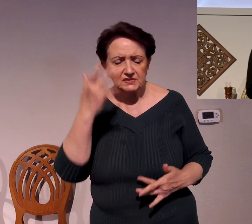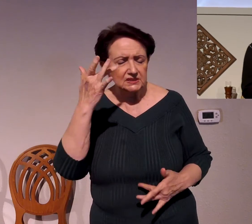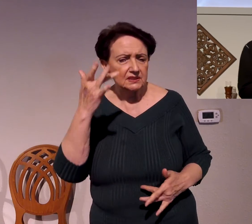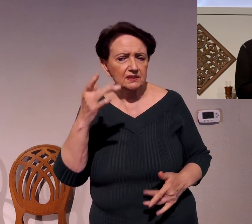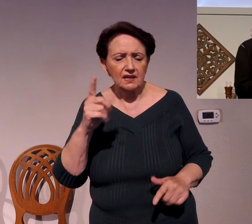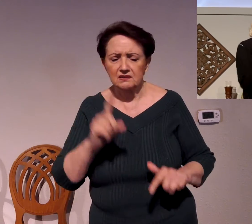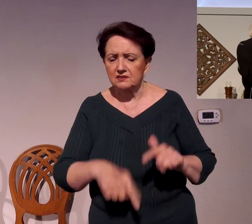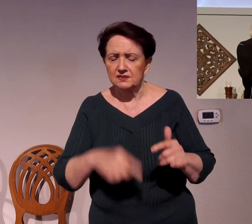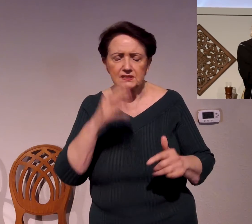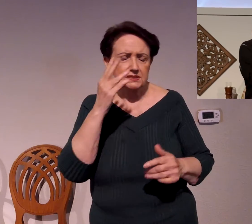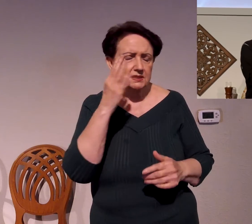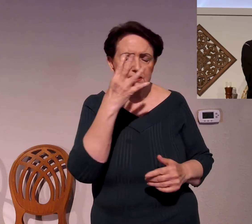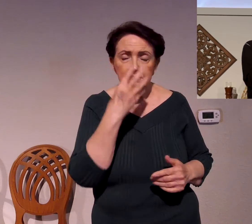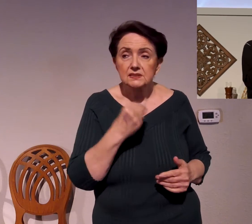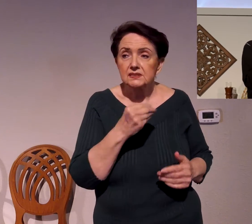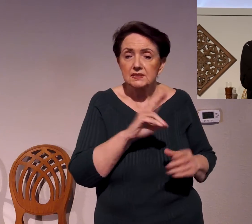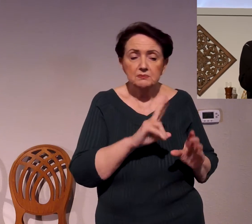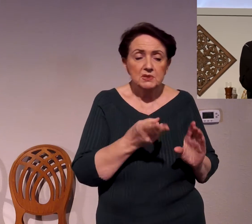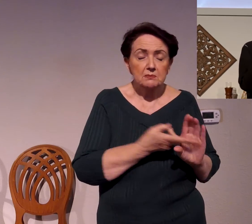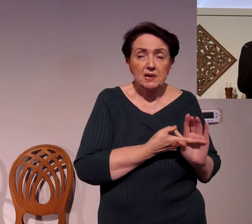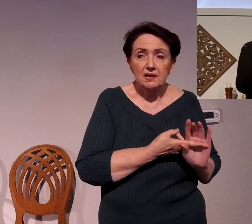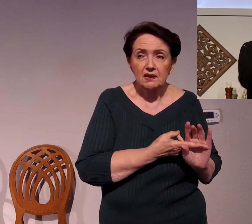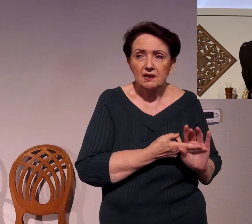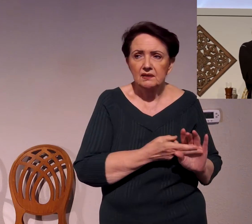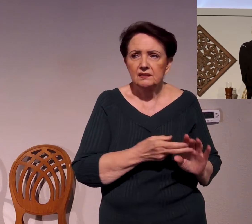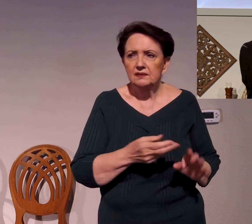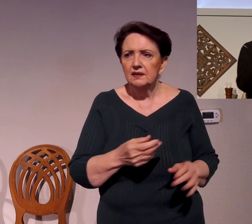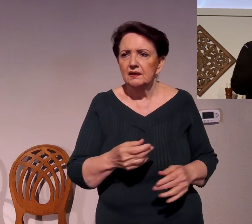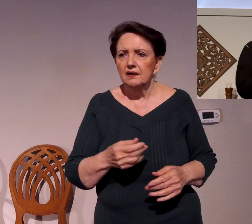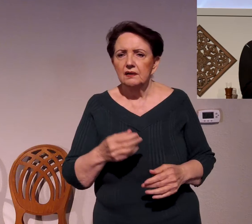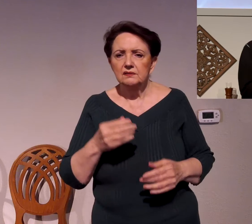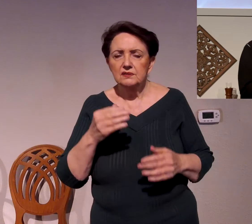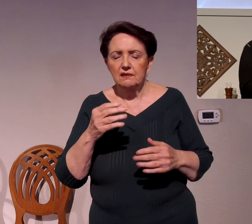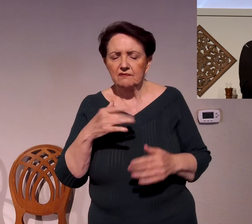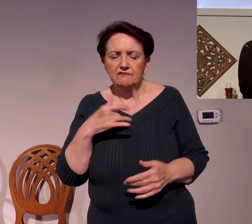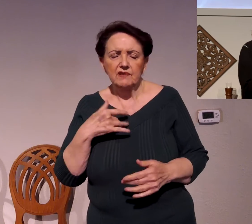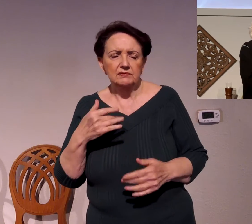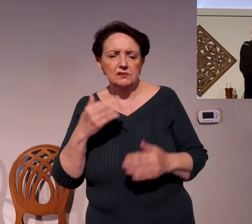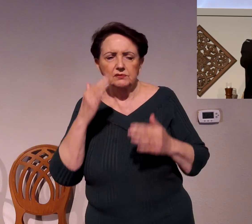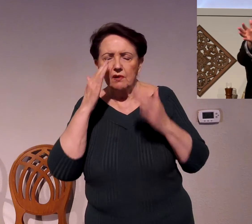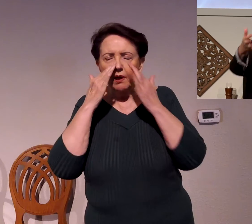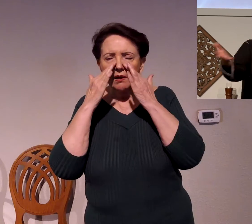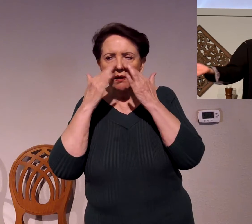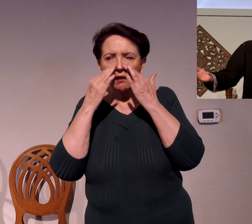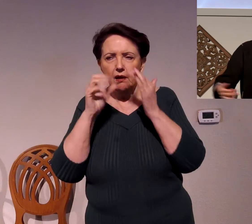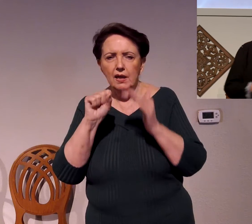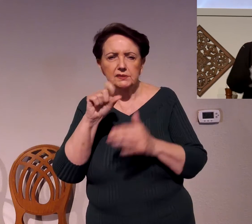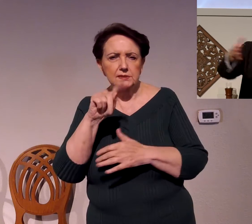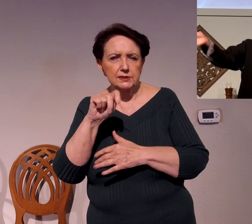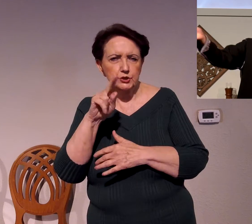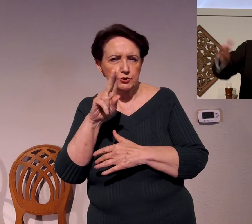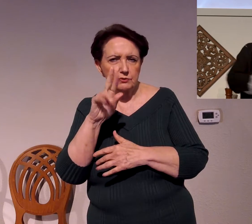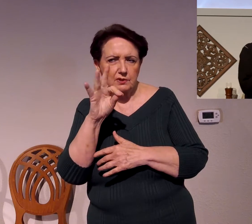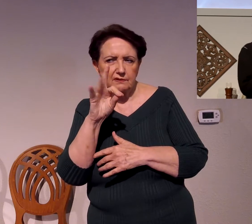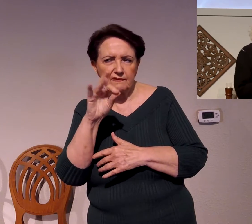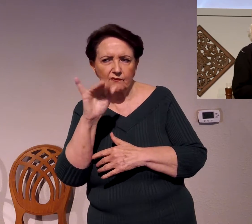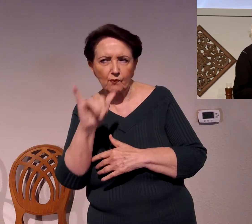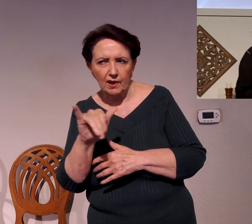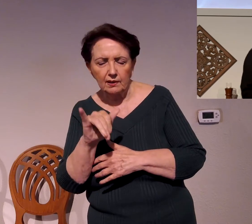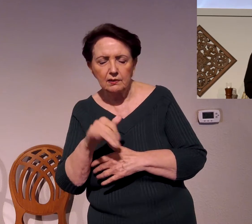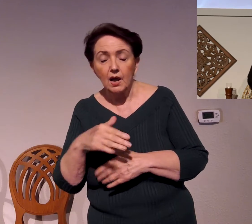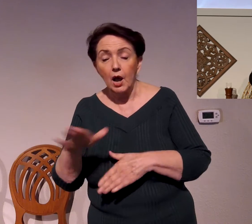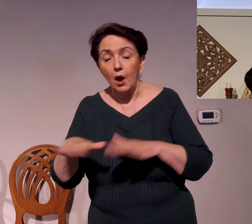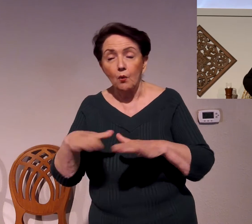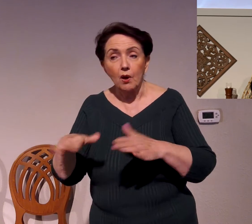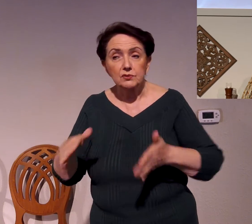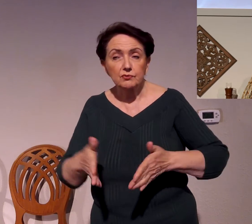in the bed. I was completely stuffed in I had to leave. I did get to have my walk along the river and walk around a